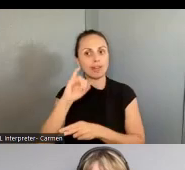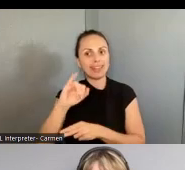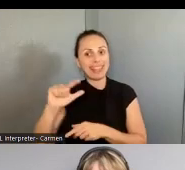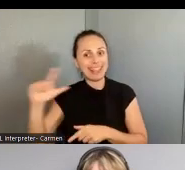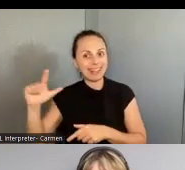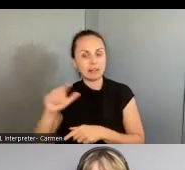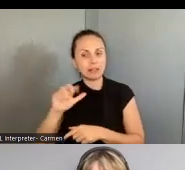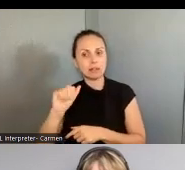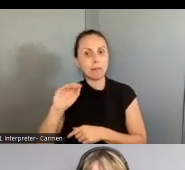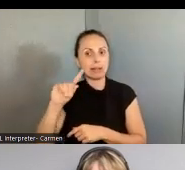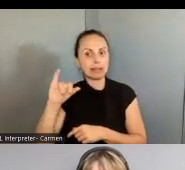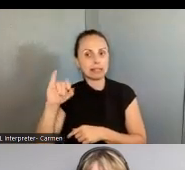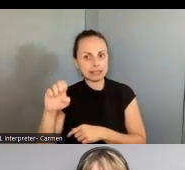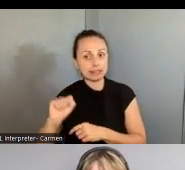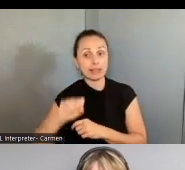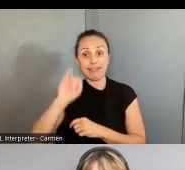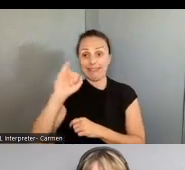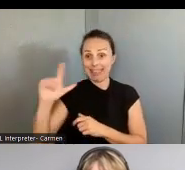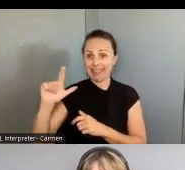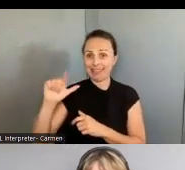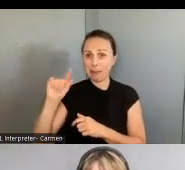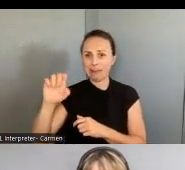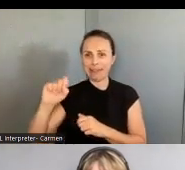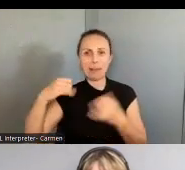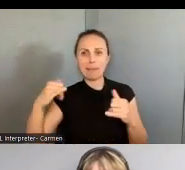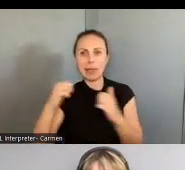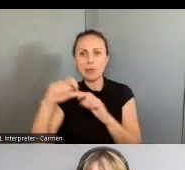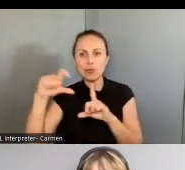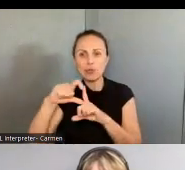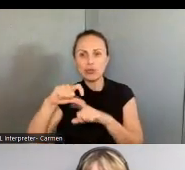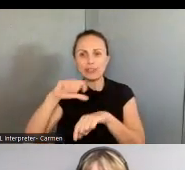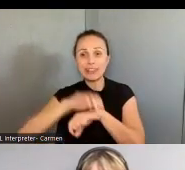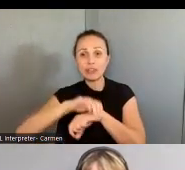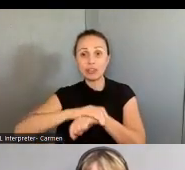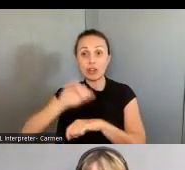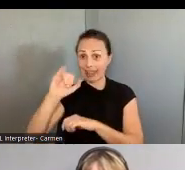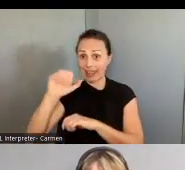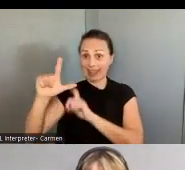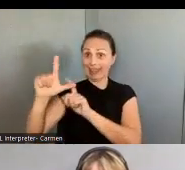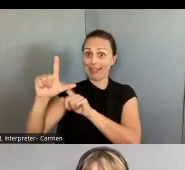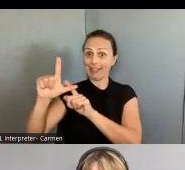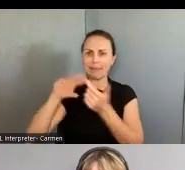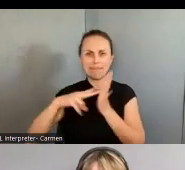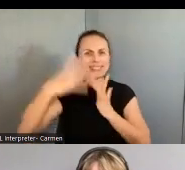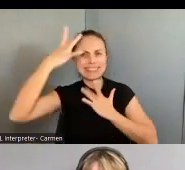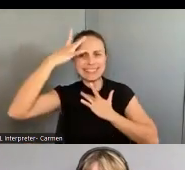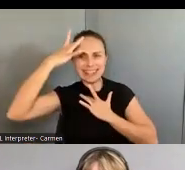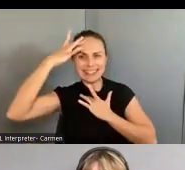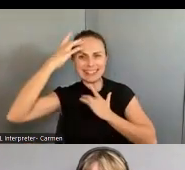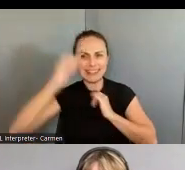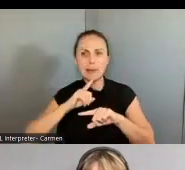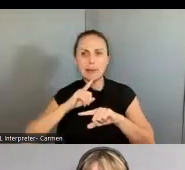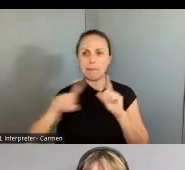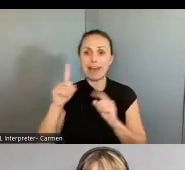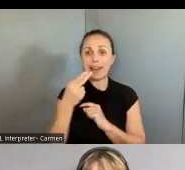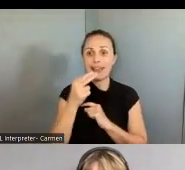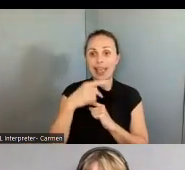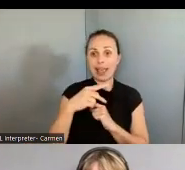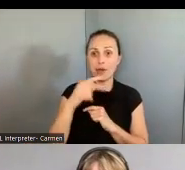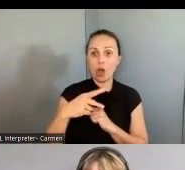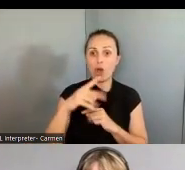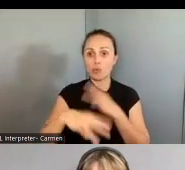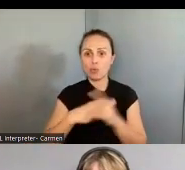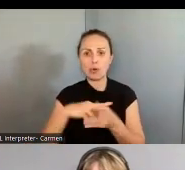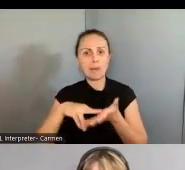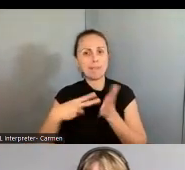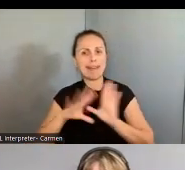Abilities. Ill Abilities is a play on words. You see, ill literally means sick, but in the hip hop world, it means